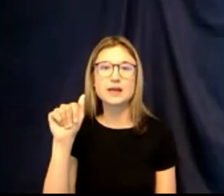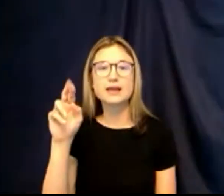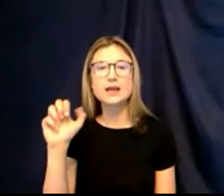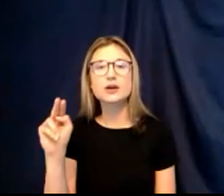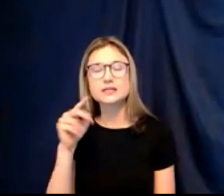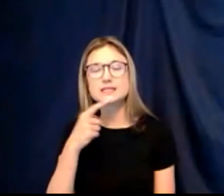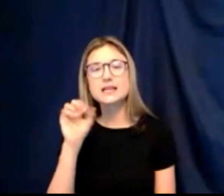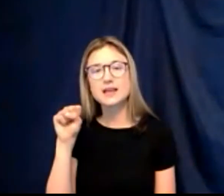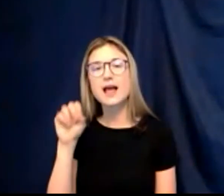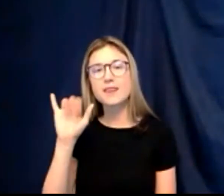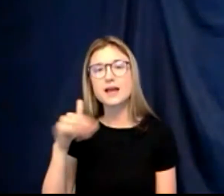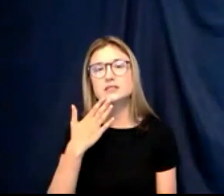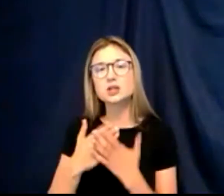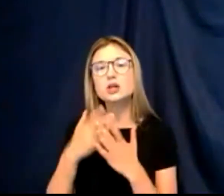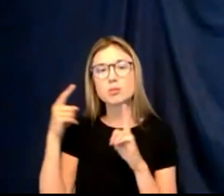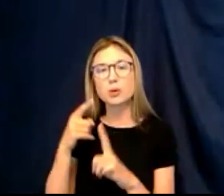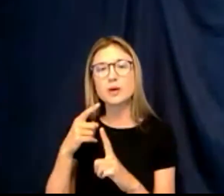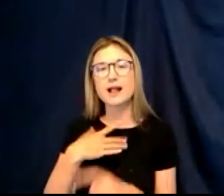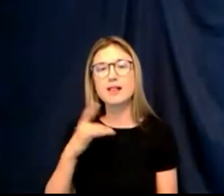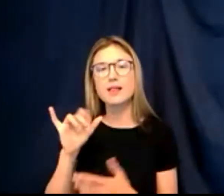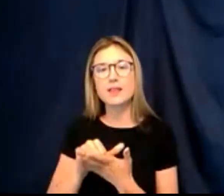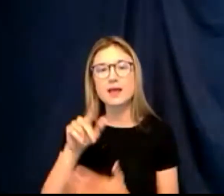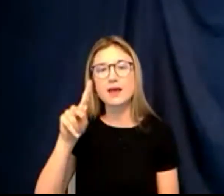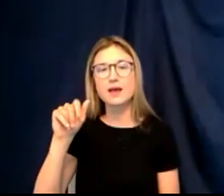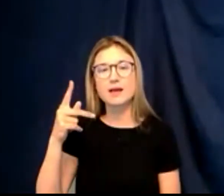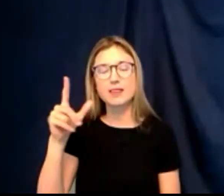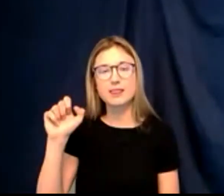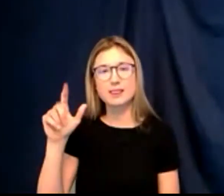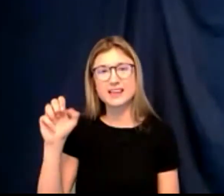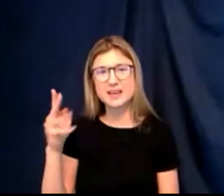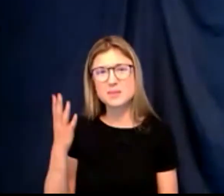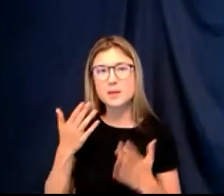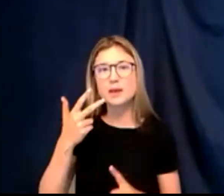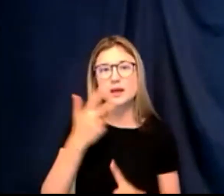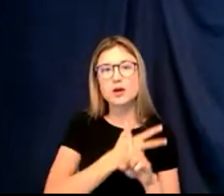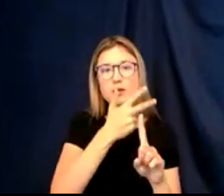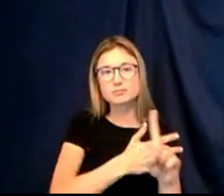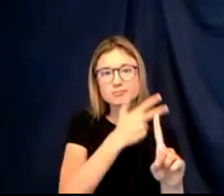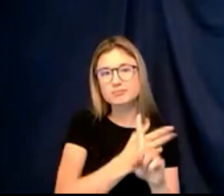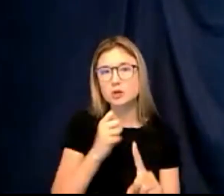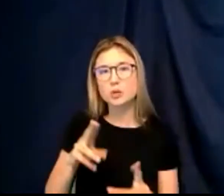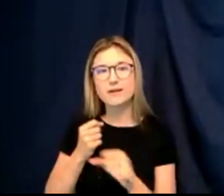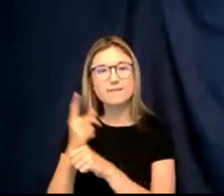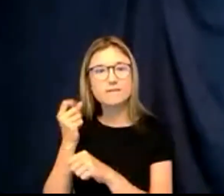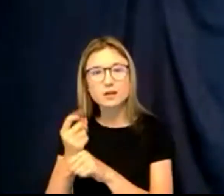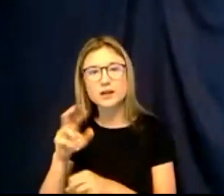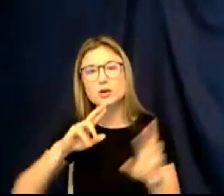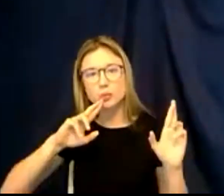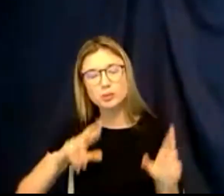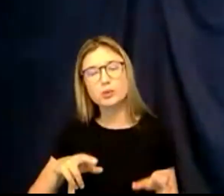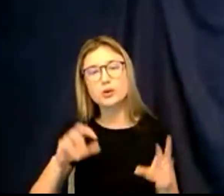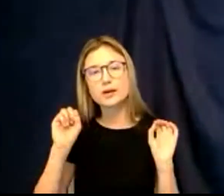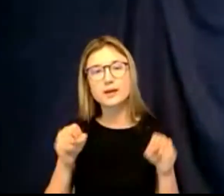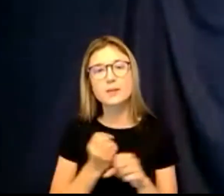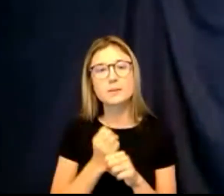sort of, you know, quarterly, annual, whatever it may be, reporting that has